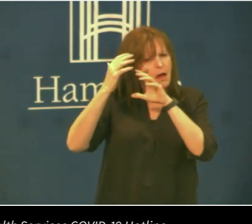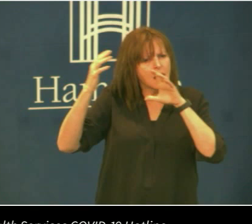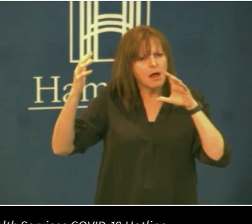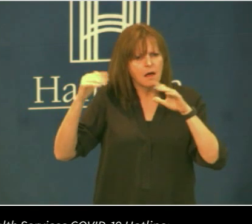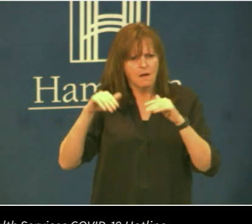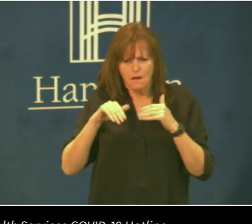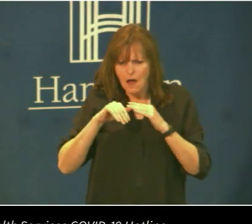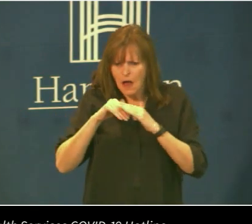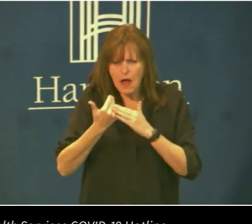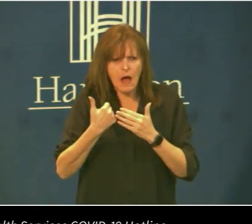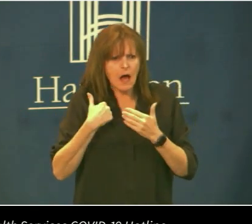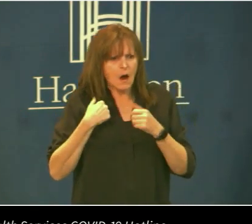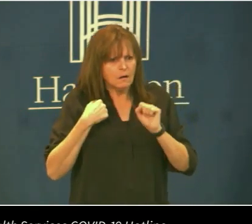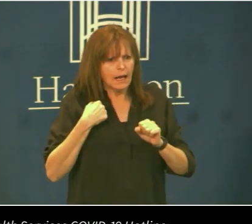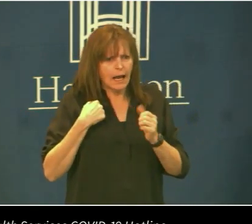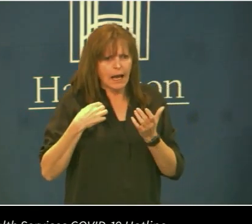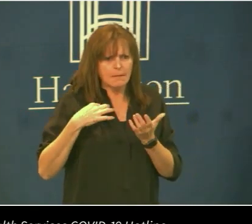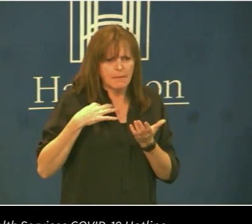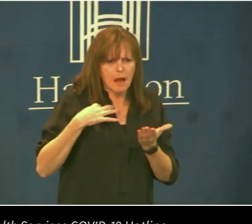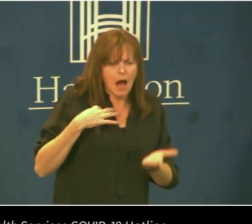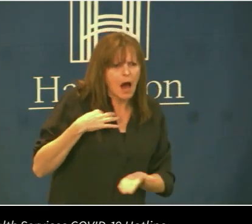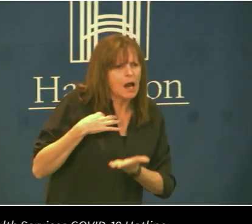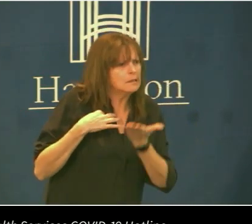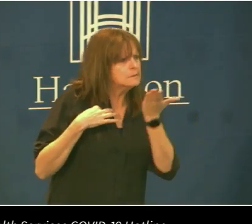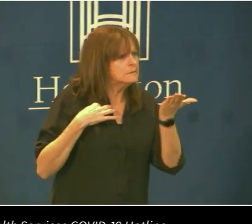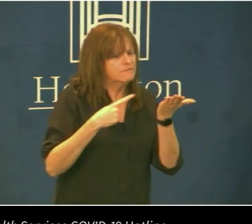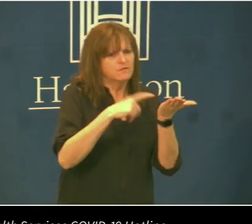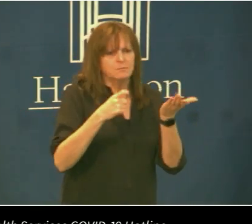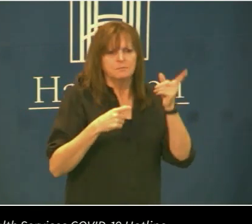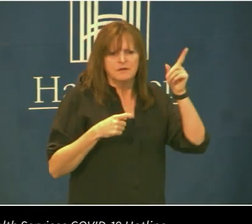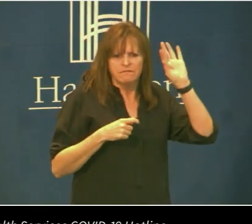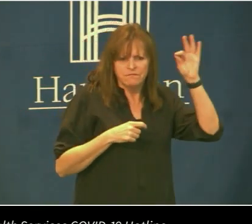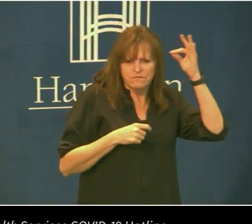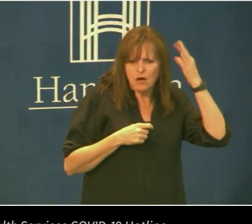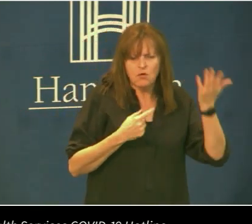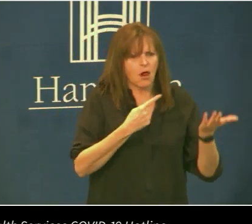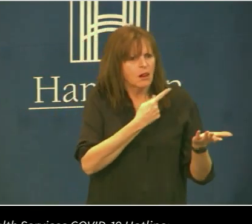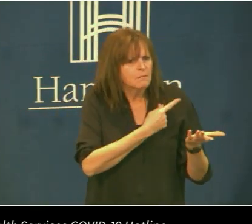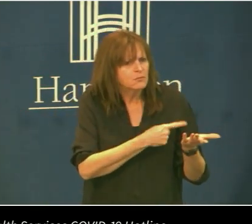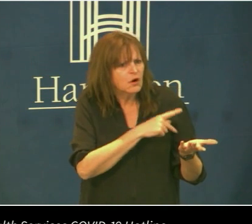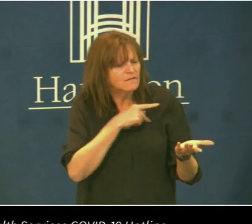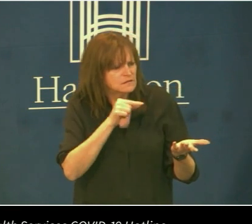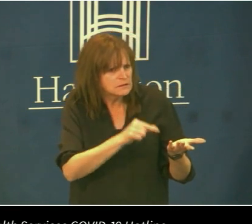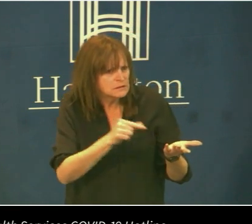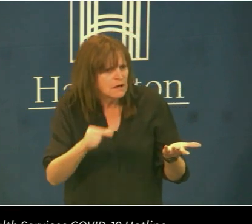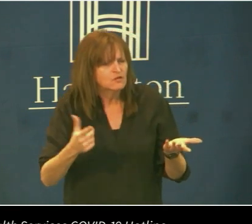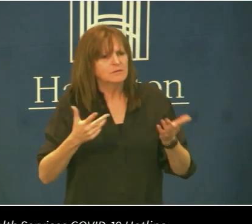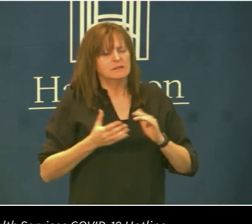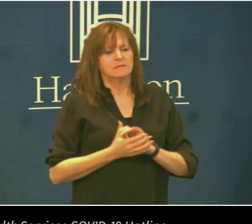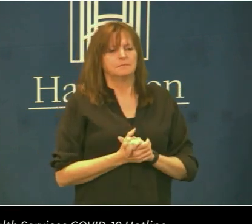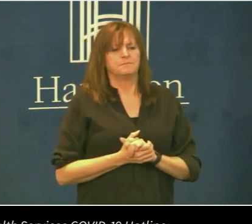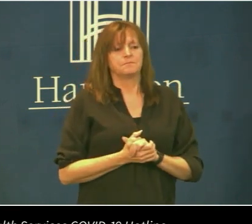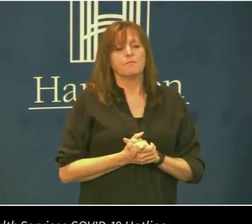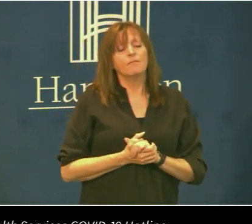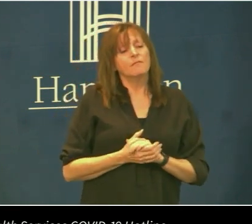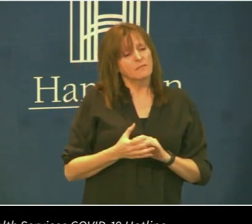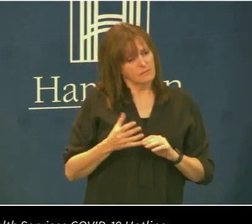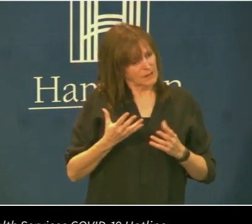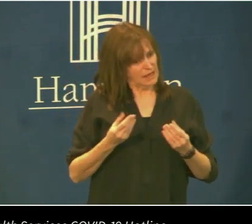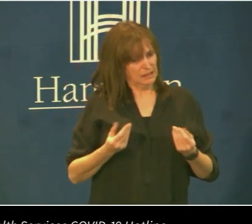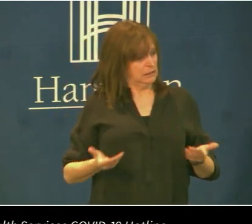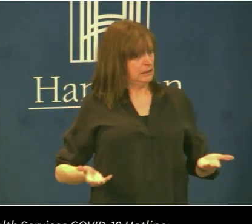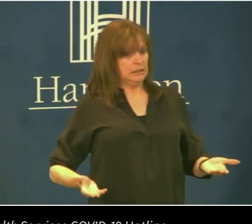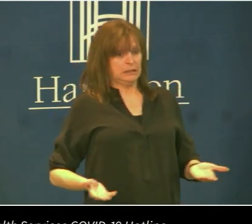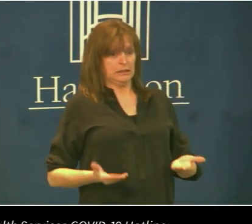We have seen tremendous support for the folks that have to deliver service on a daily basis here at the City of Hamilton, because they're